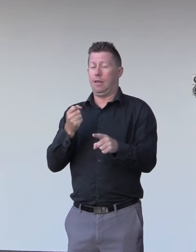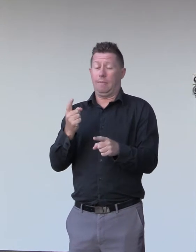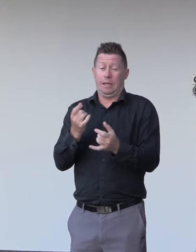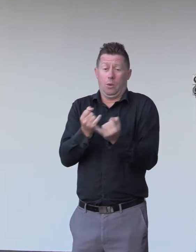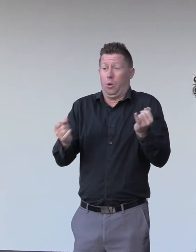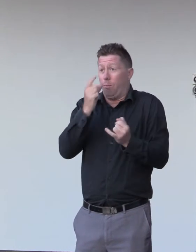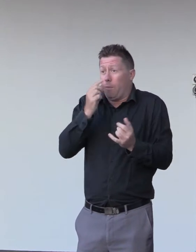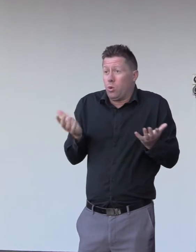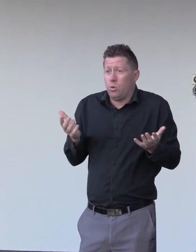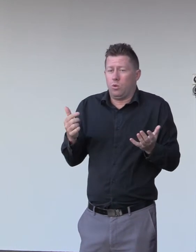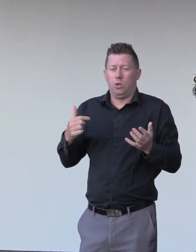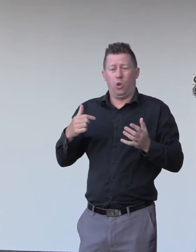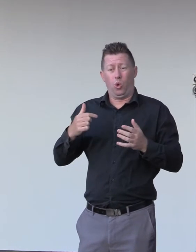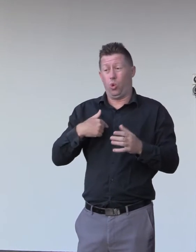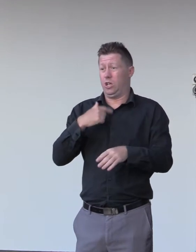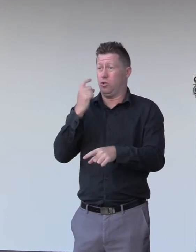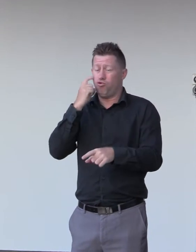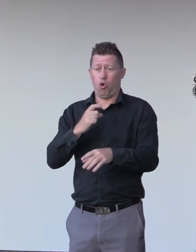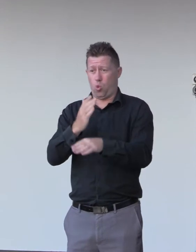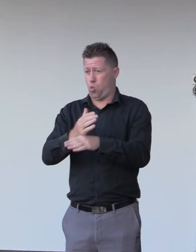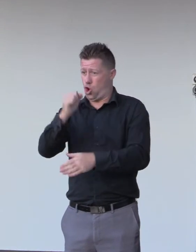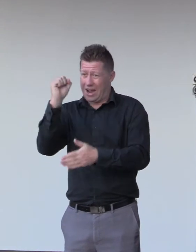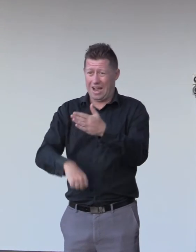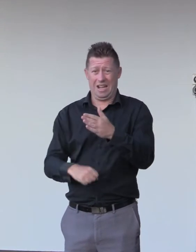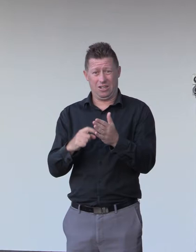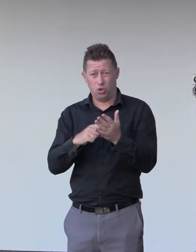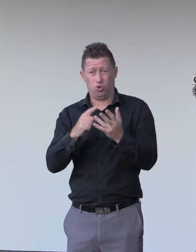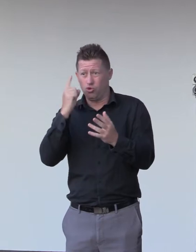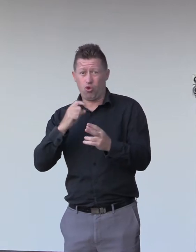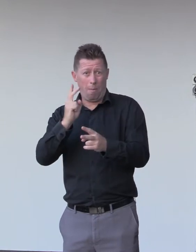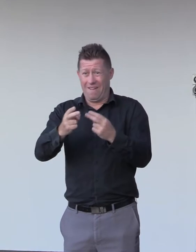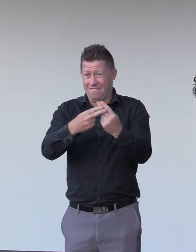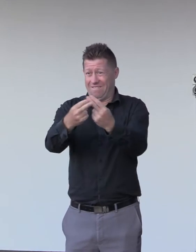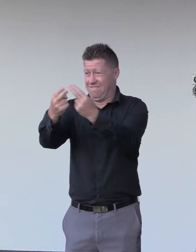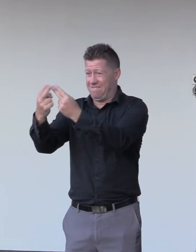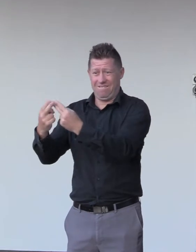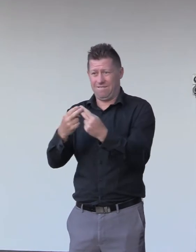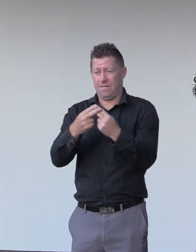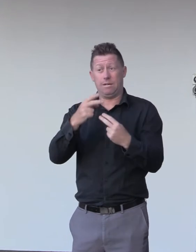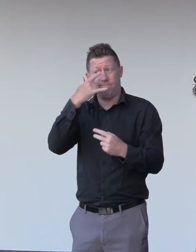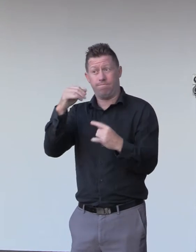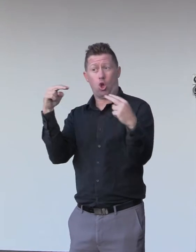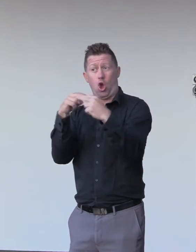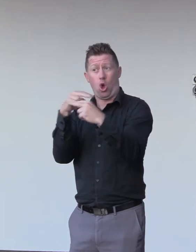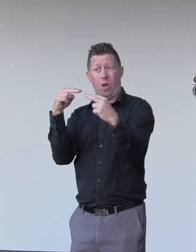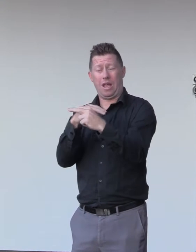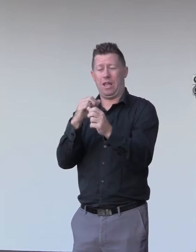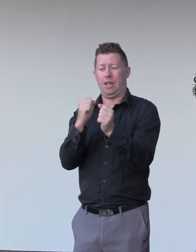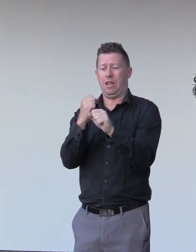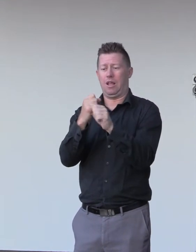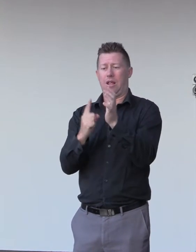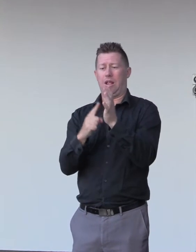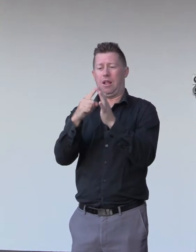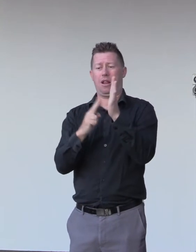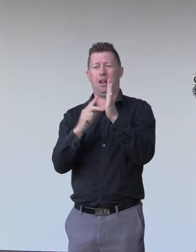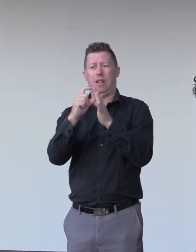Transport is working very hard to restore access to the north. The highway does remain closed at Glendambo,